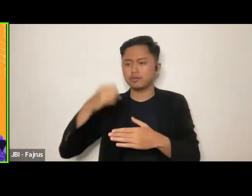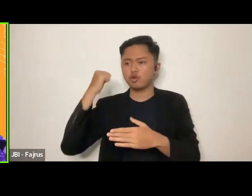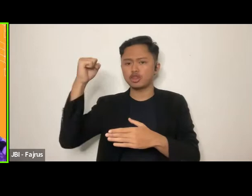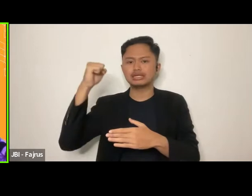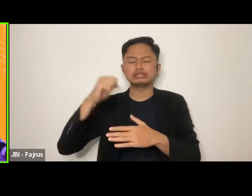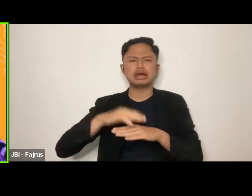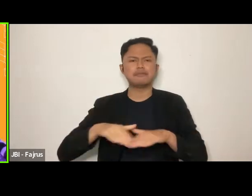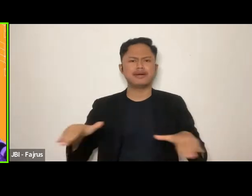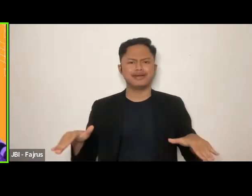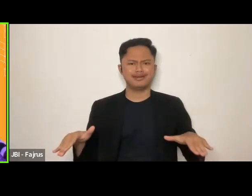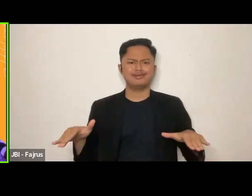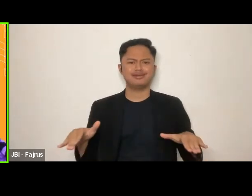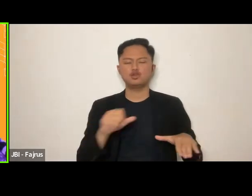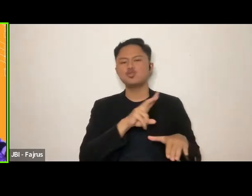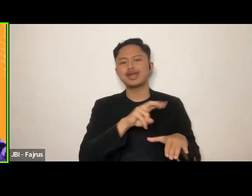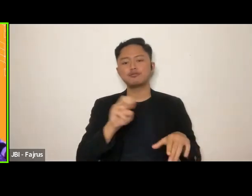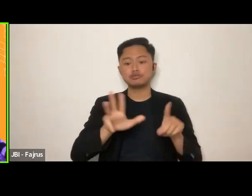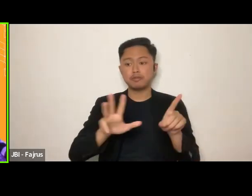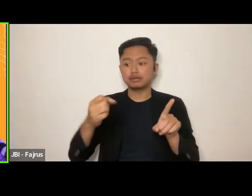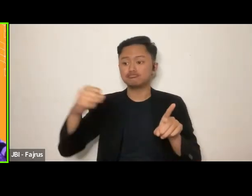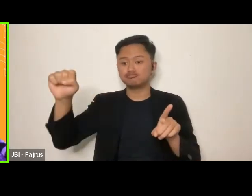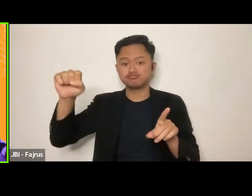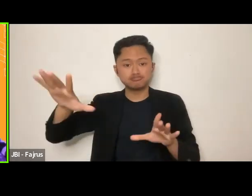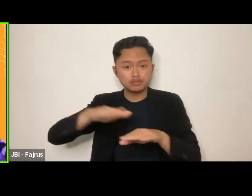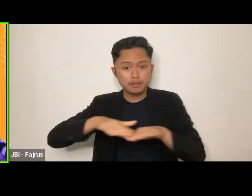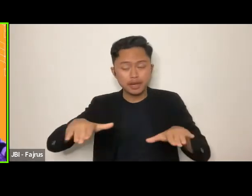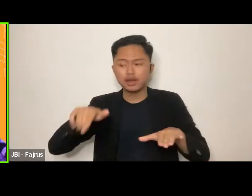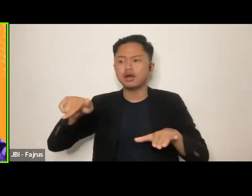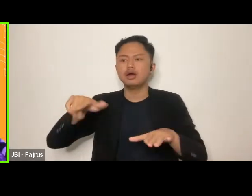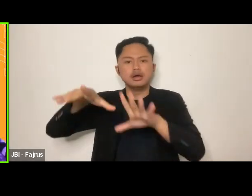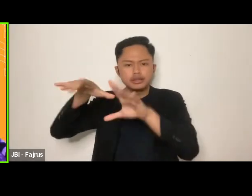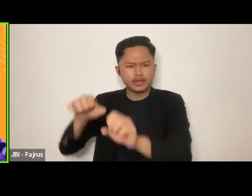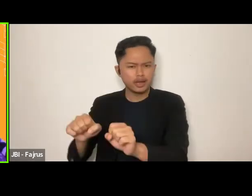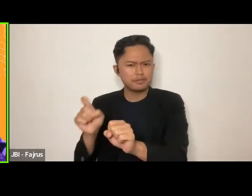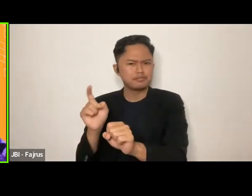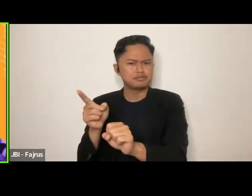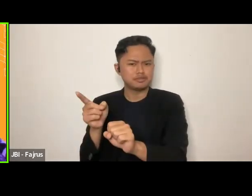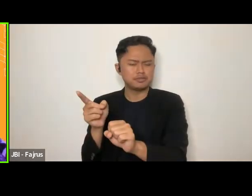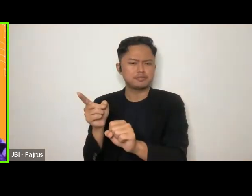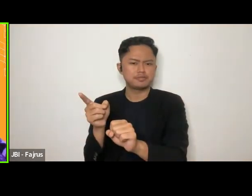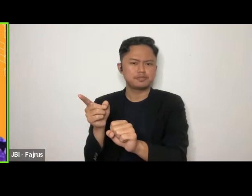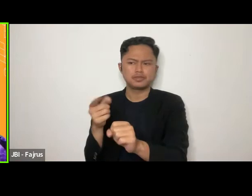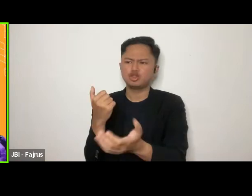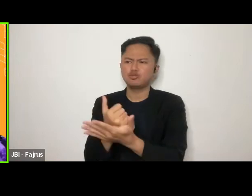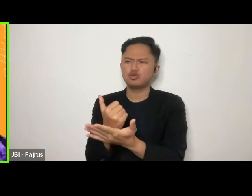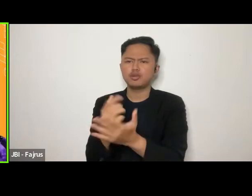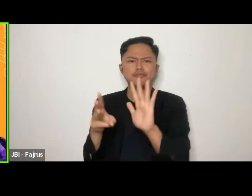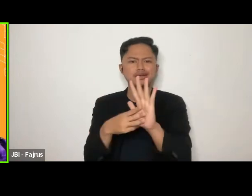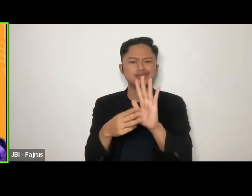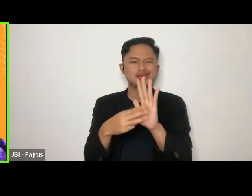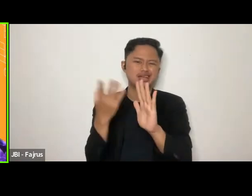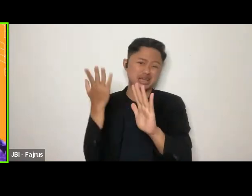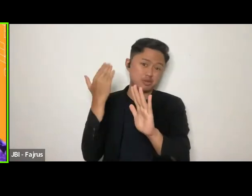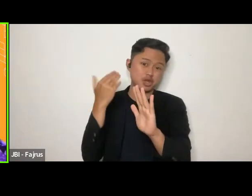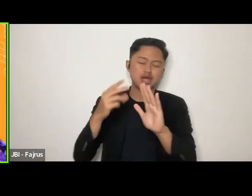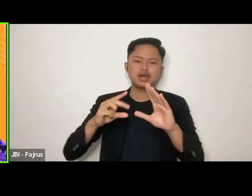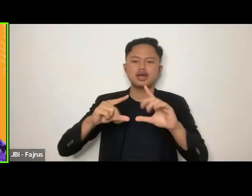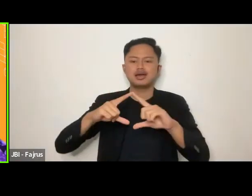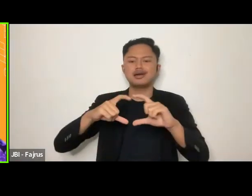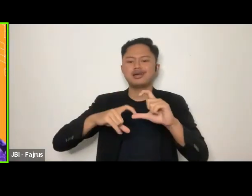in 2019. We were, it was a racism, this